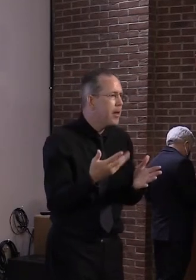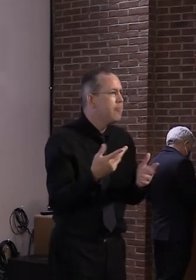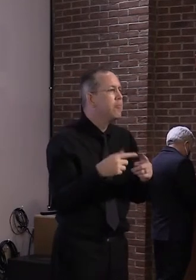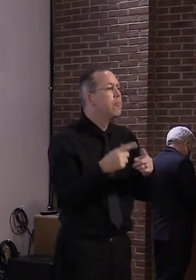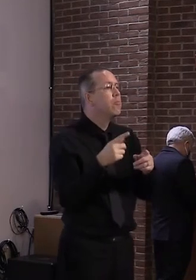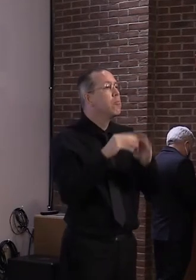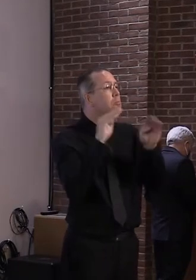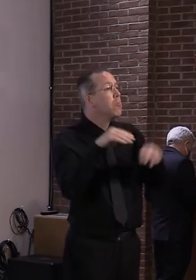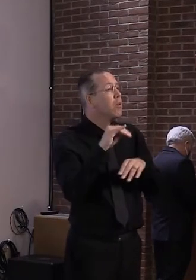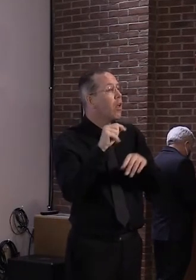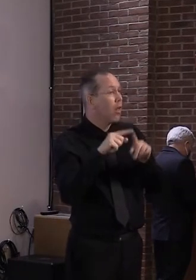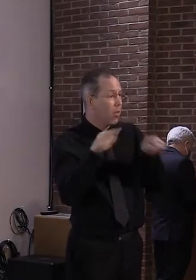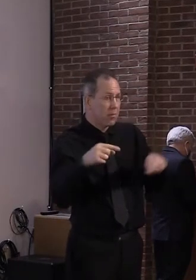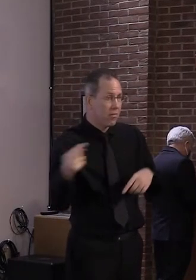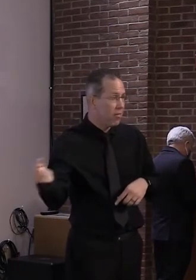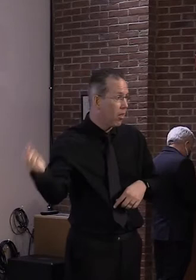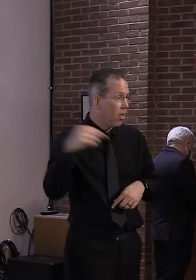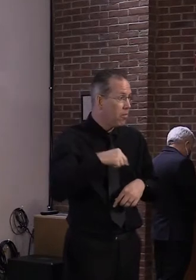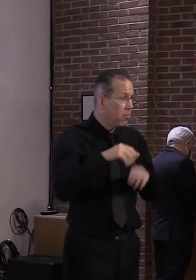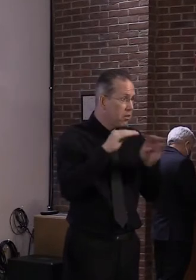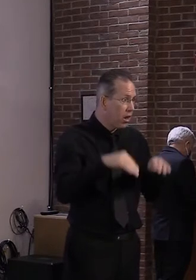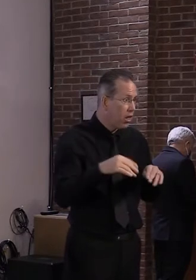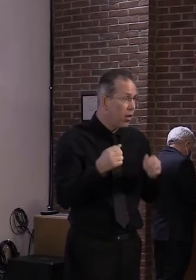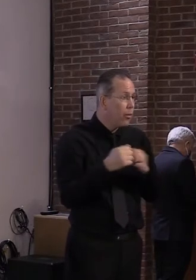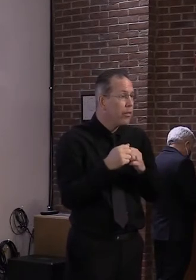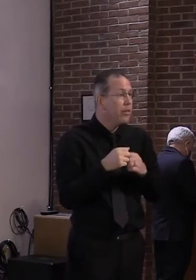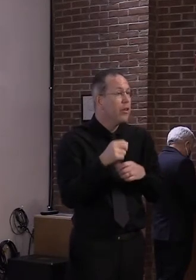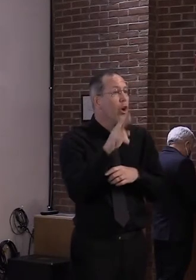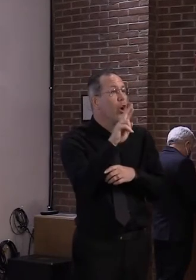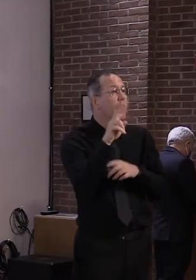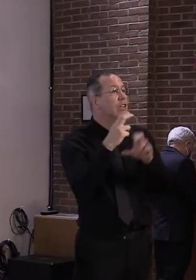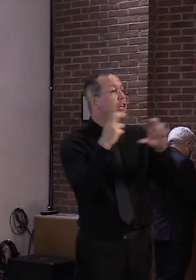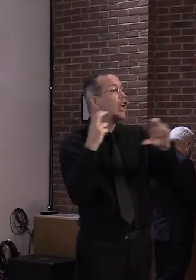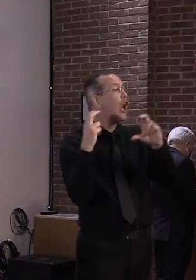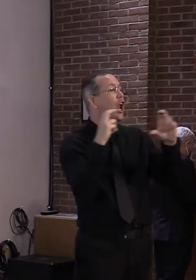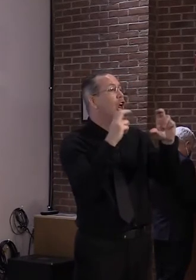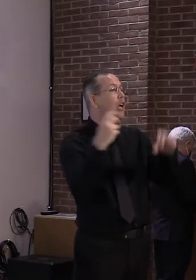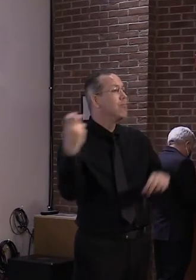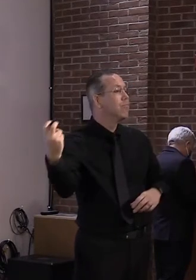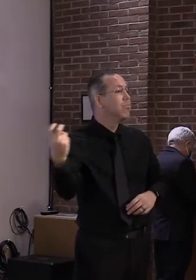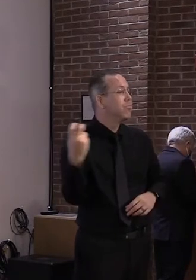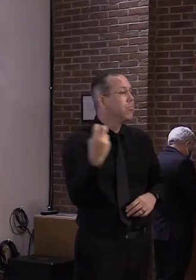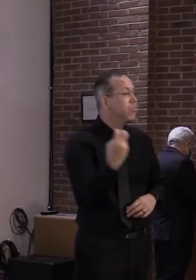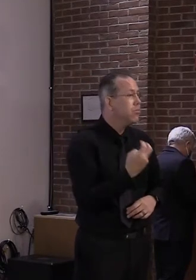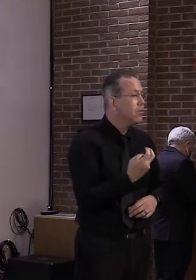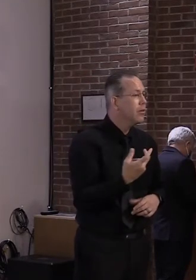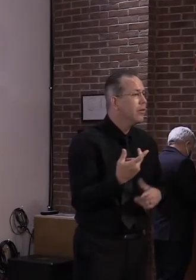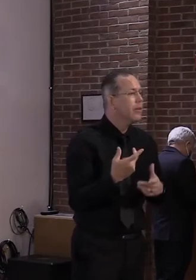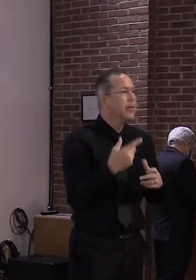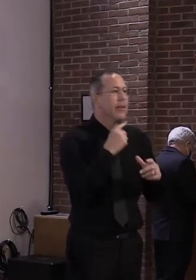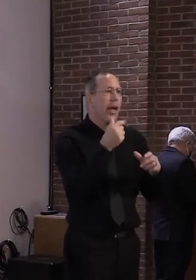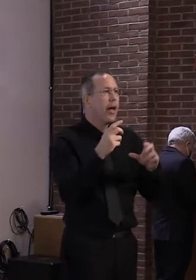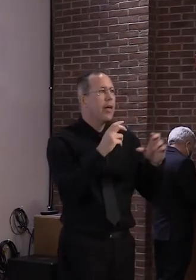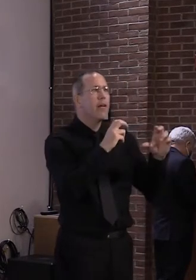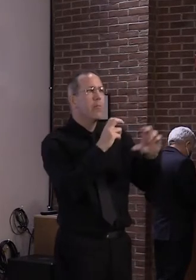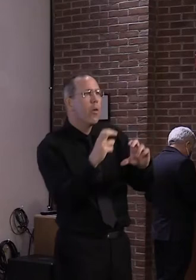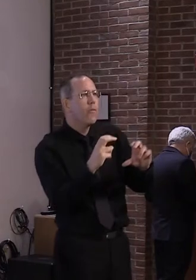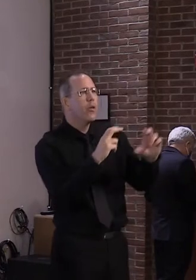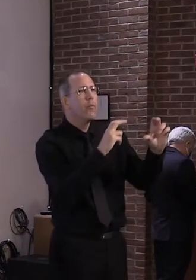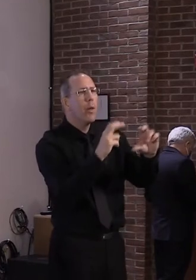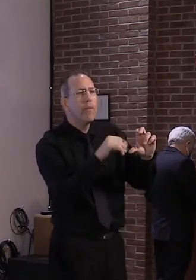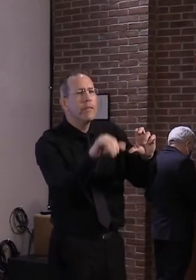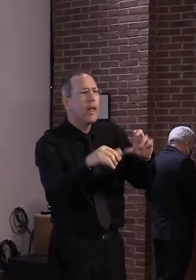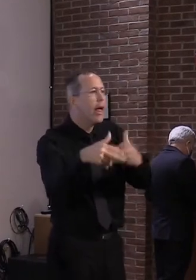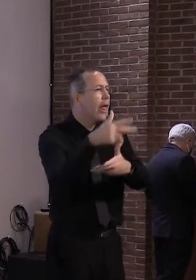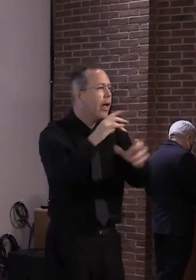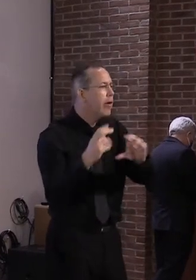and you're coming to Vermont and you have an RV and you're not stopping at anything along the way other than just to rest and